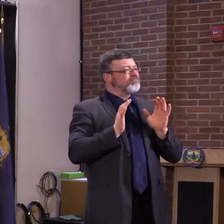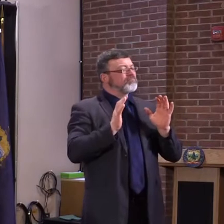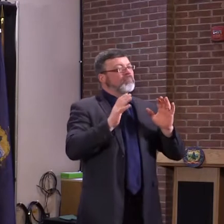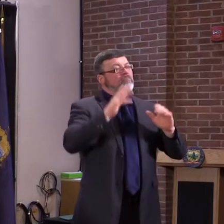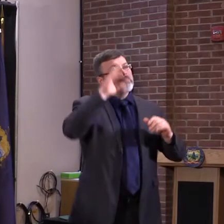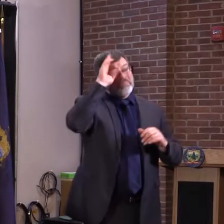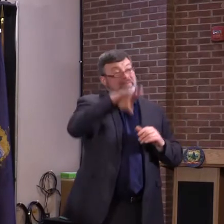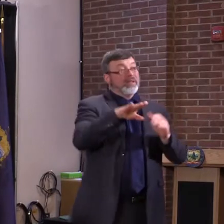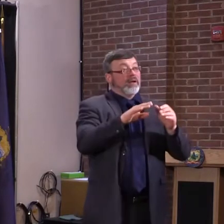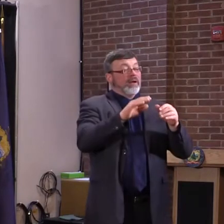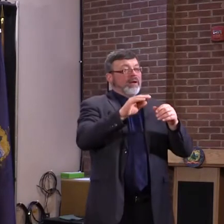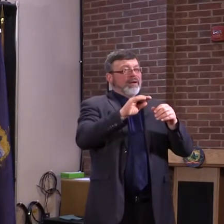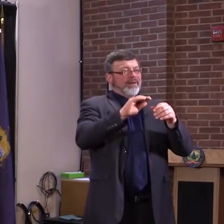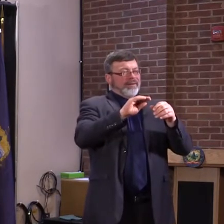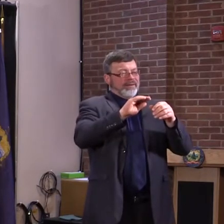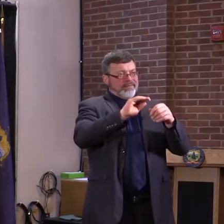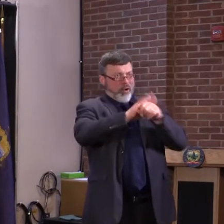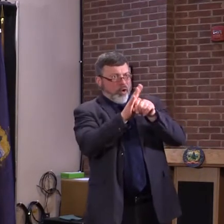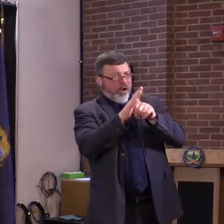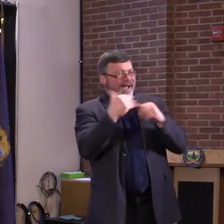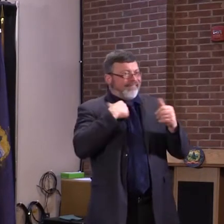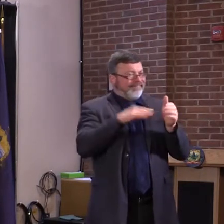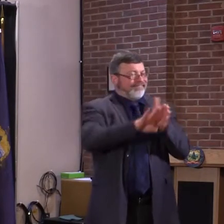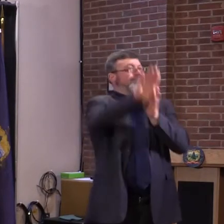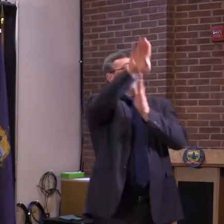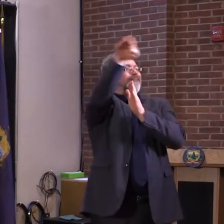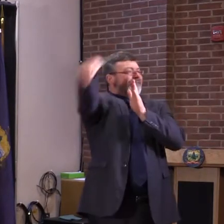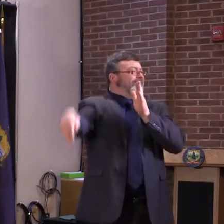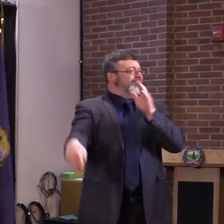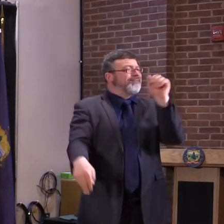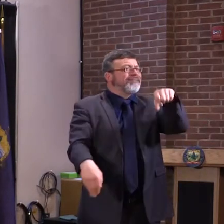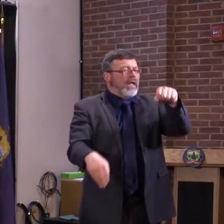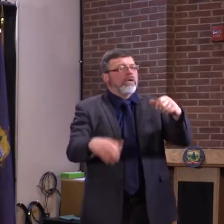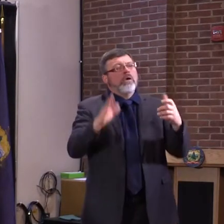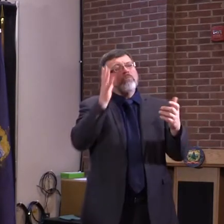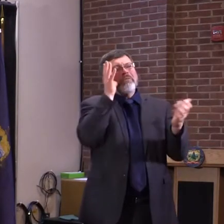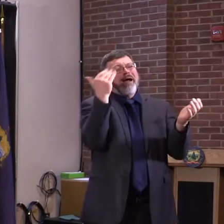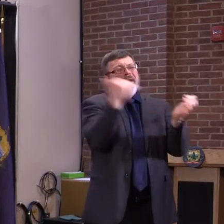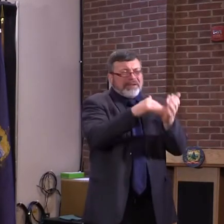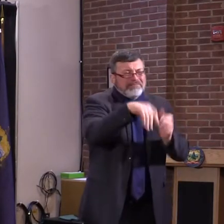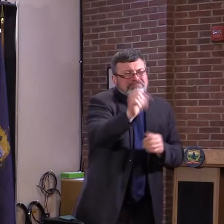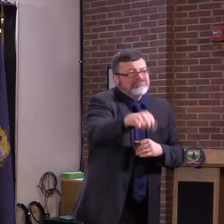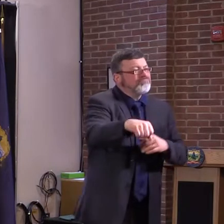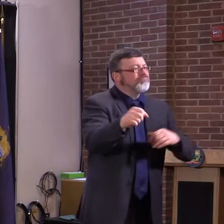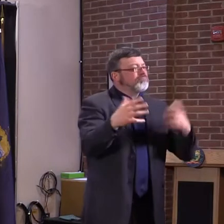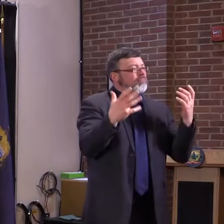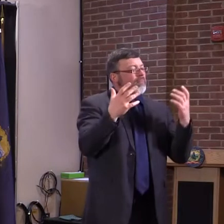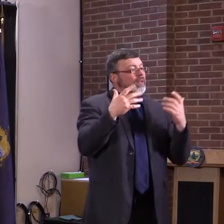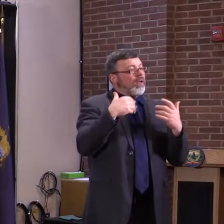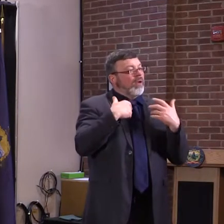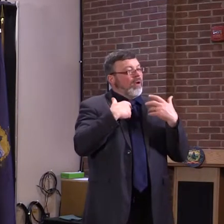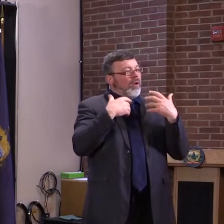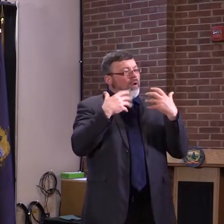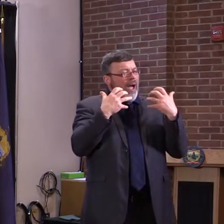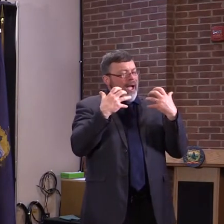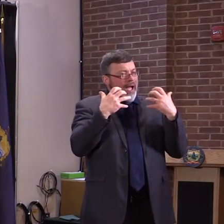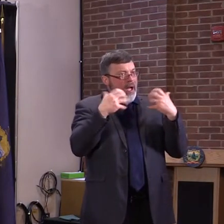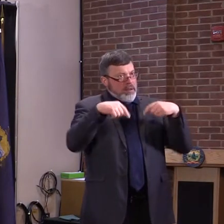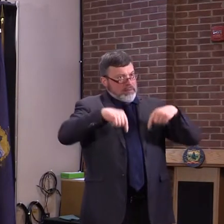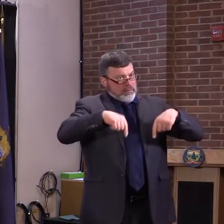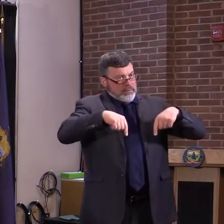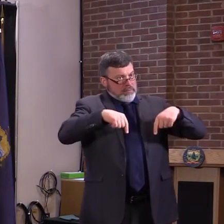and the direction things are going. But also, we want the healthcare system to be able to stabilize. So just choosing a